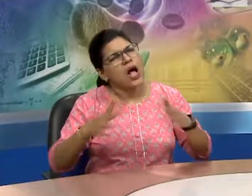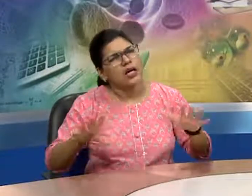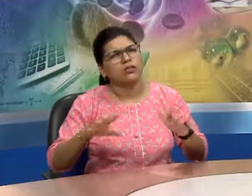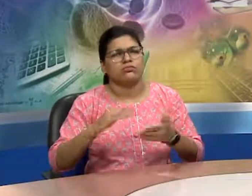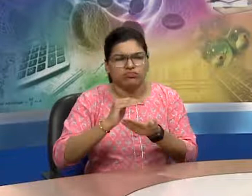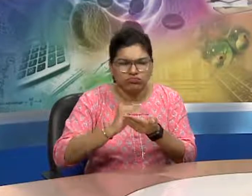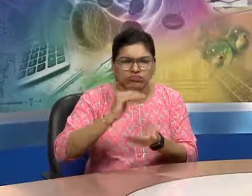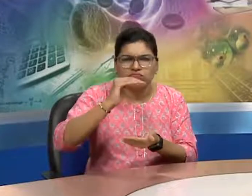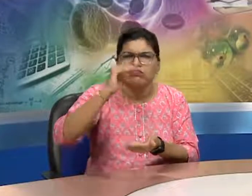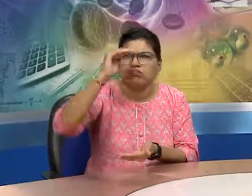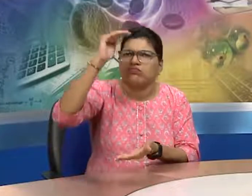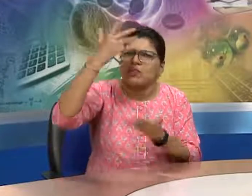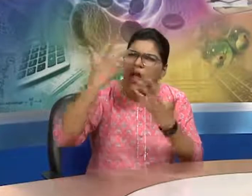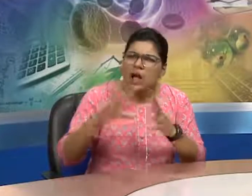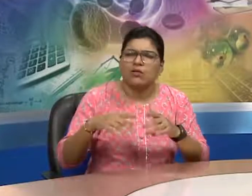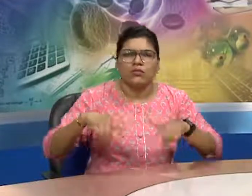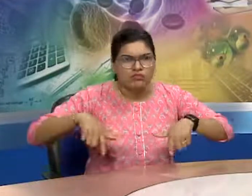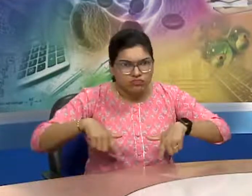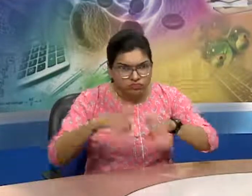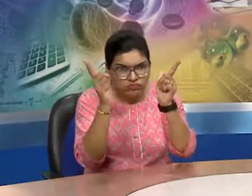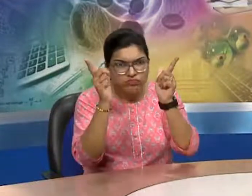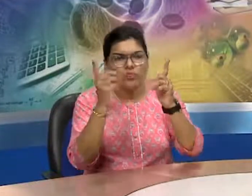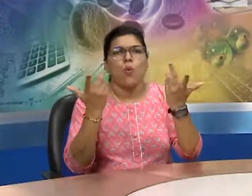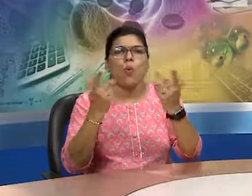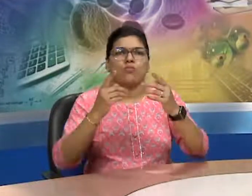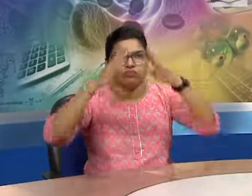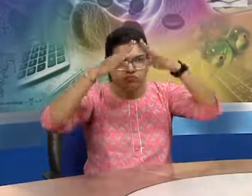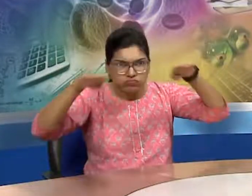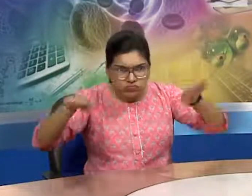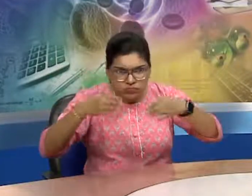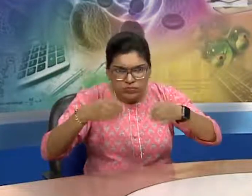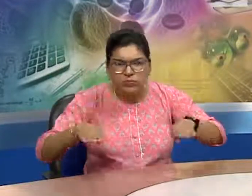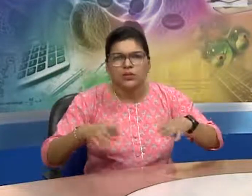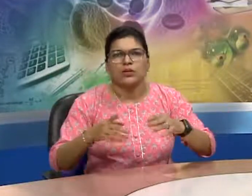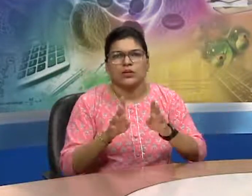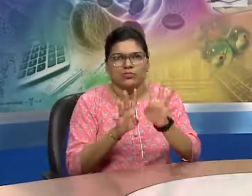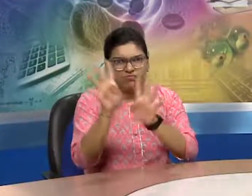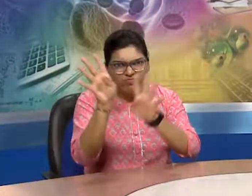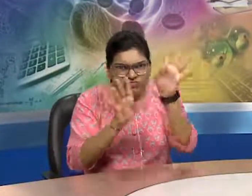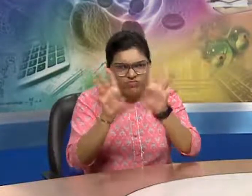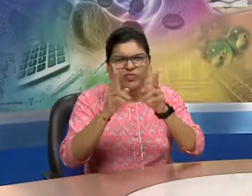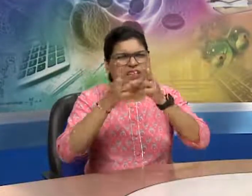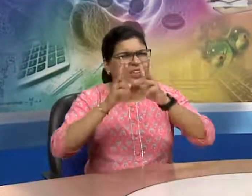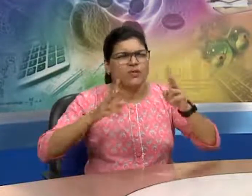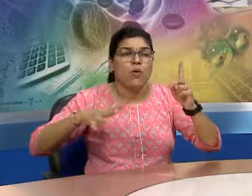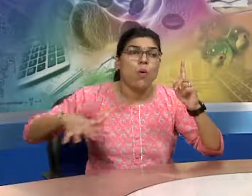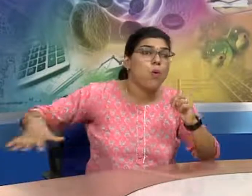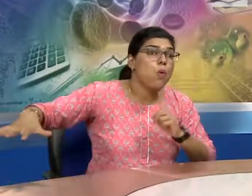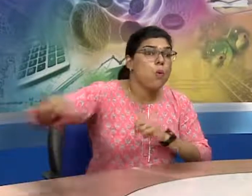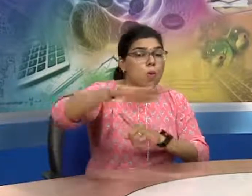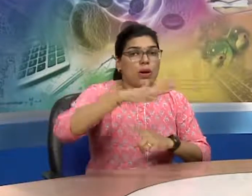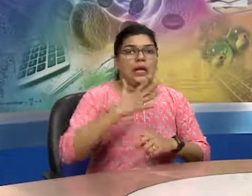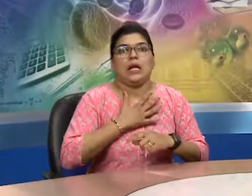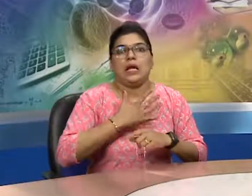a tree which has leaves, and those leaves fall away, fall